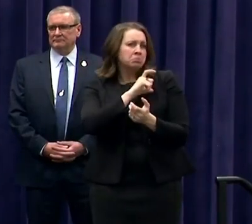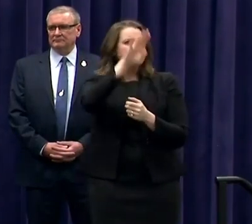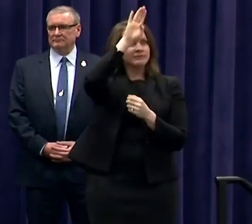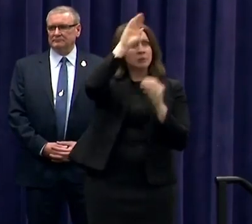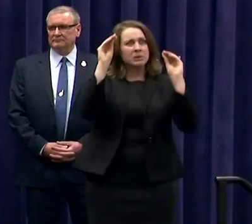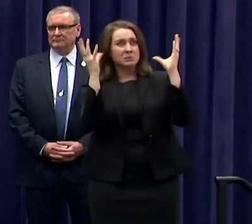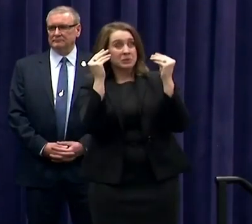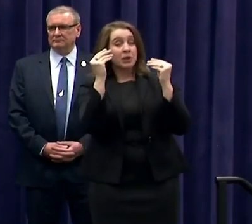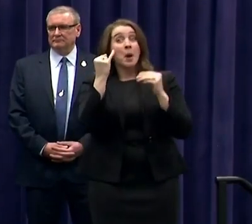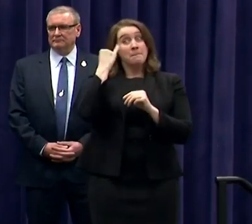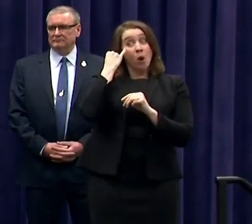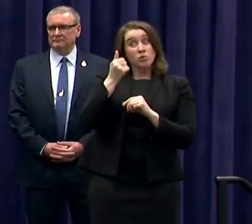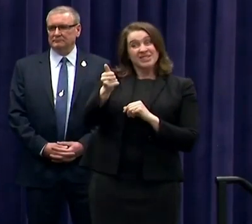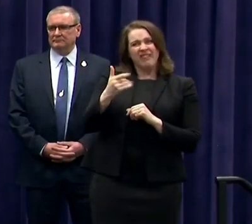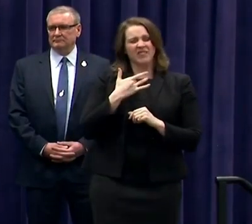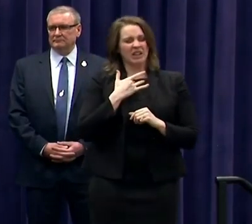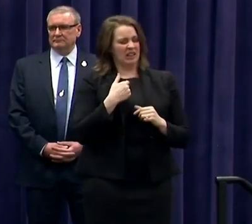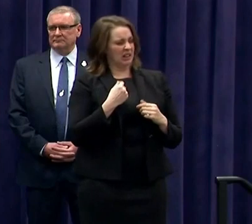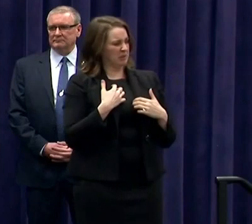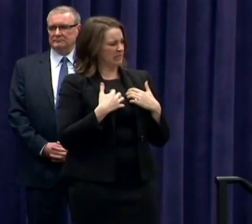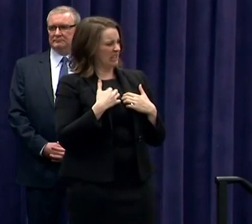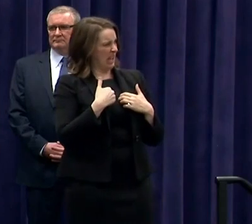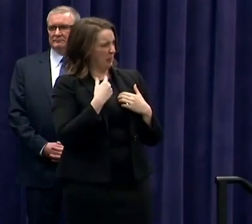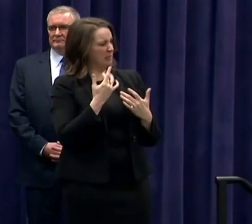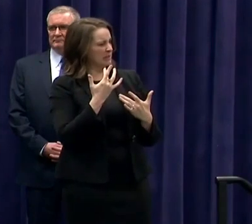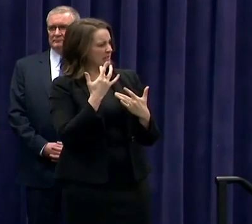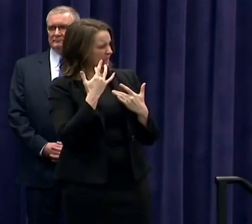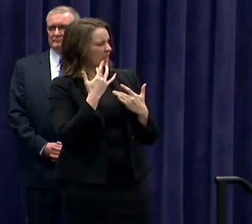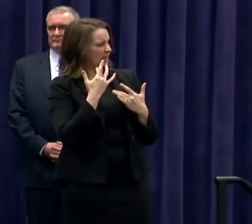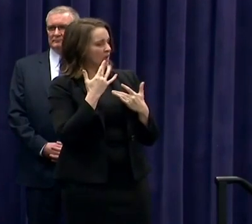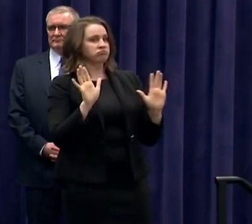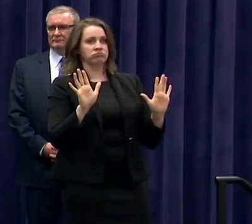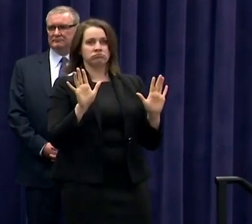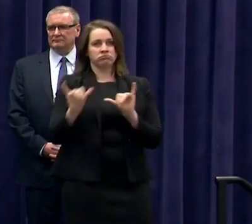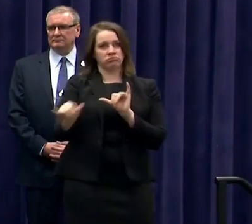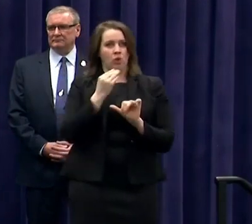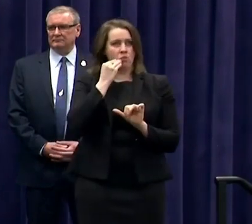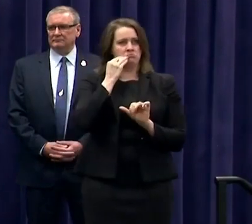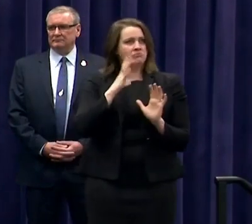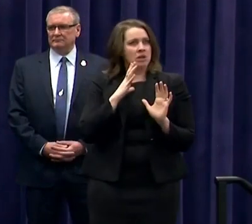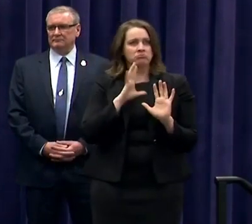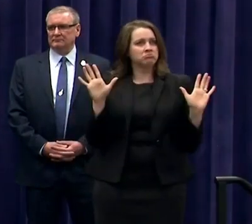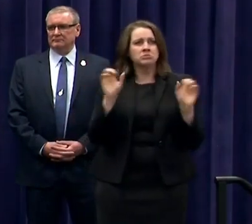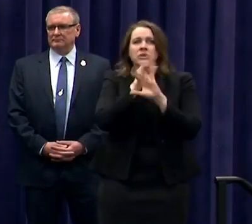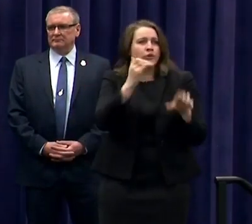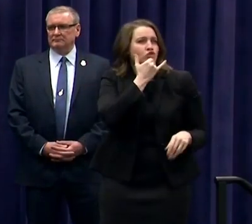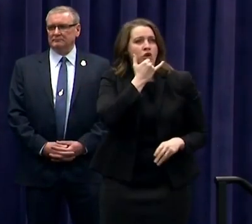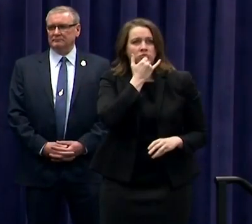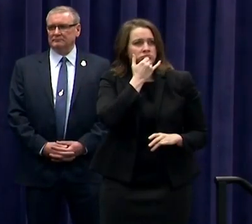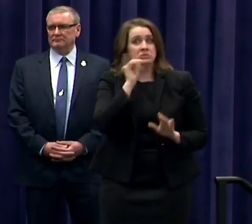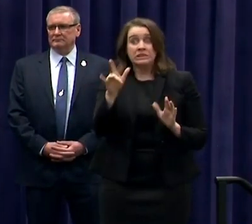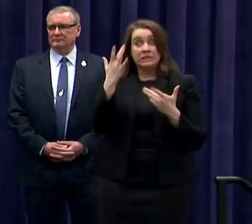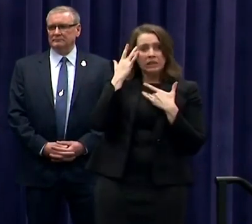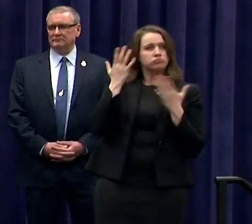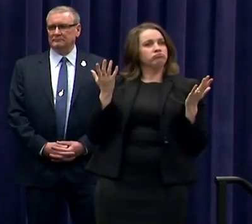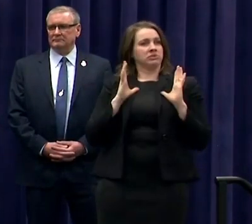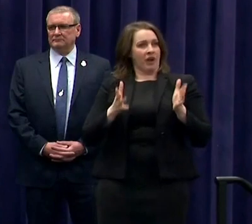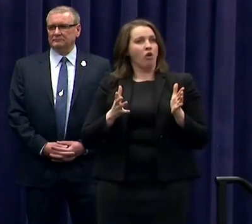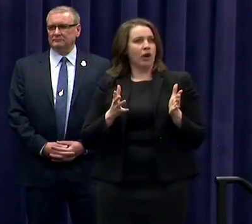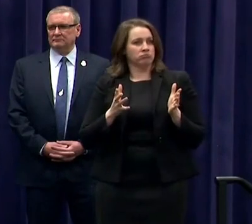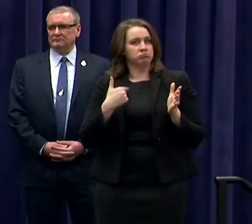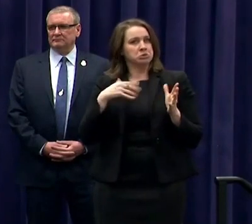should be at work, be on the medical, okay? There's nothing wrong with that. Certainly, if